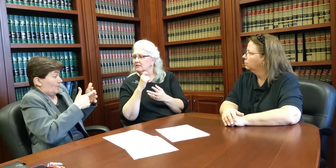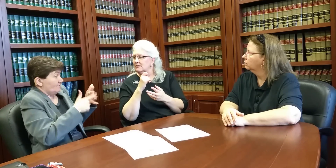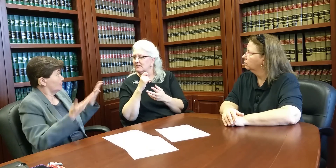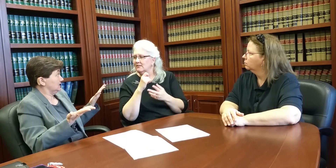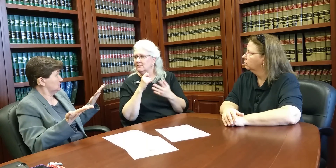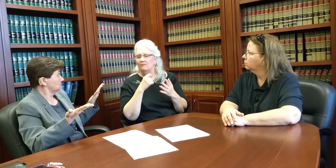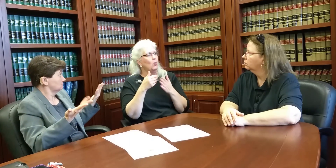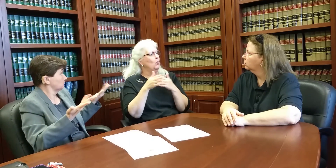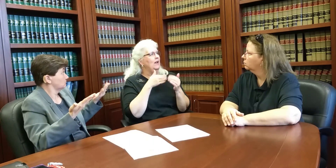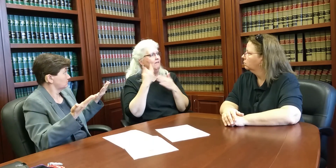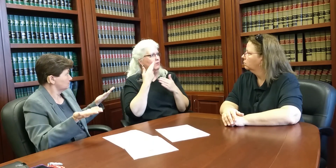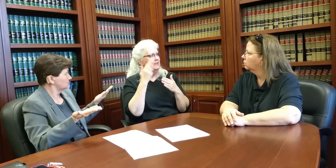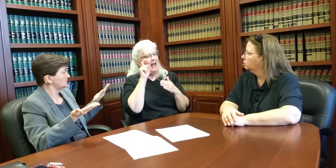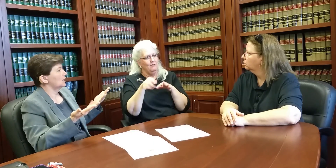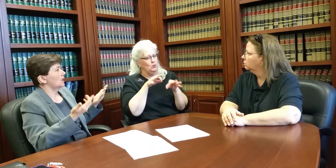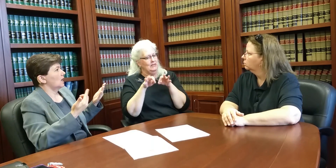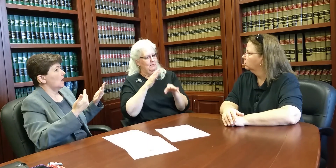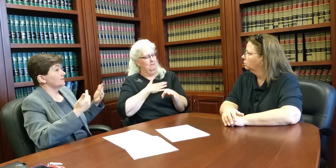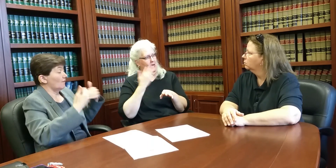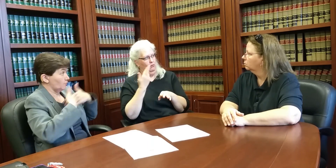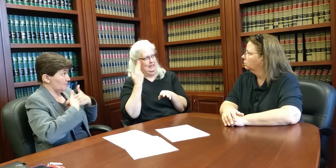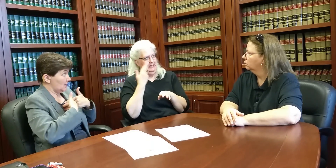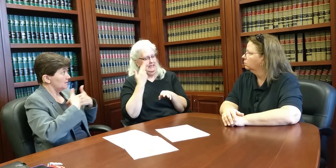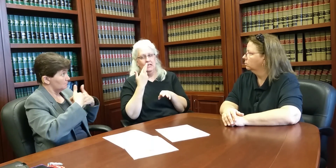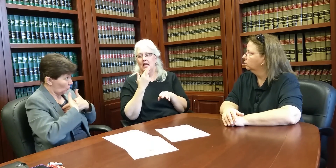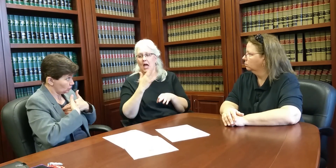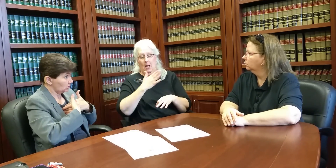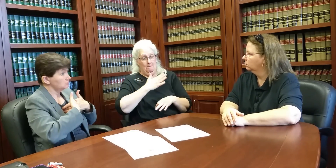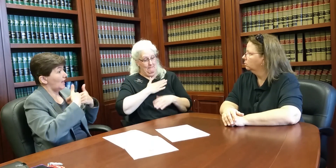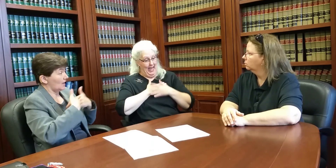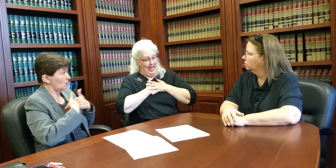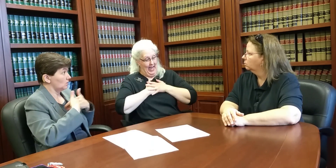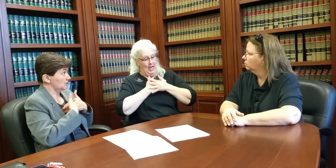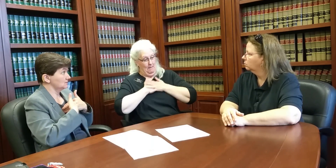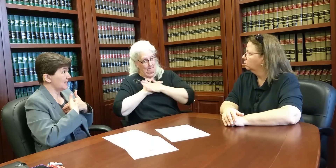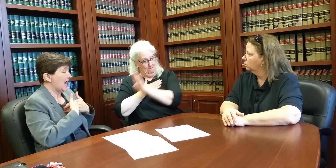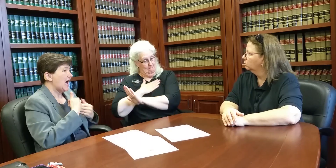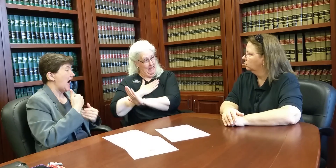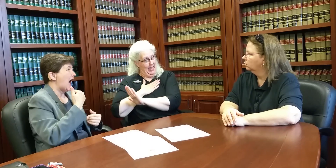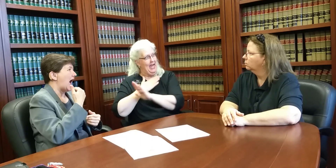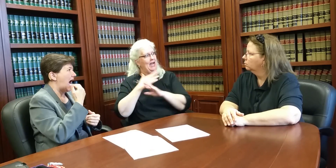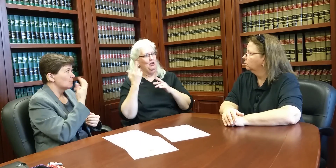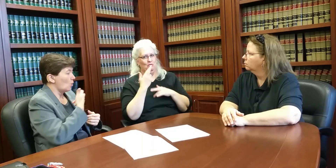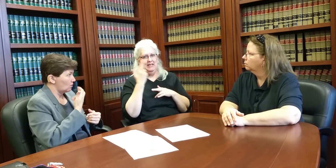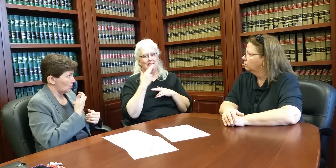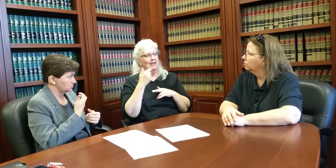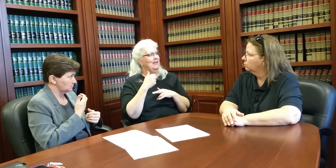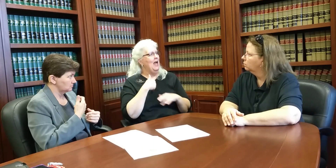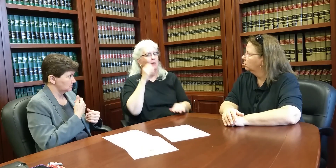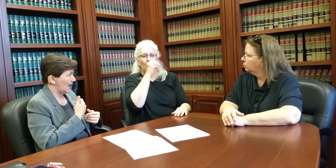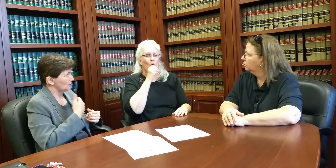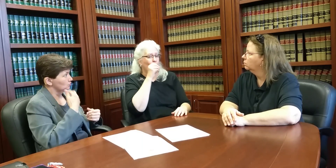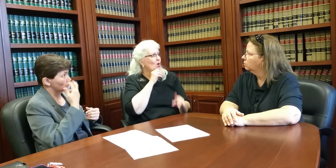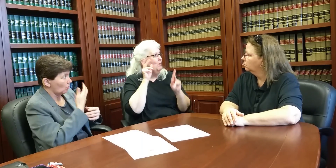whatever reason, now for me, Marsha, I go in, I'm oral. I use